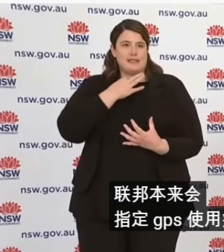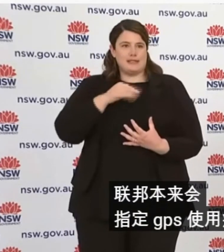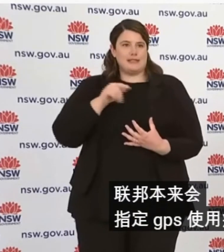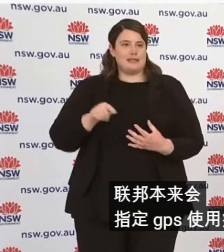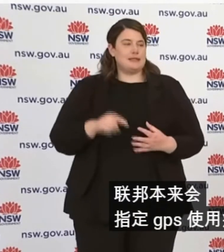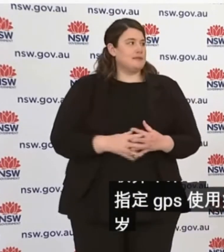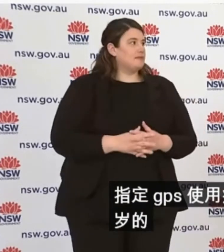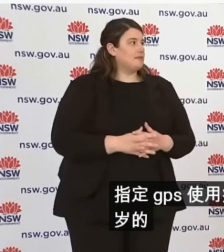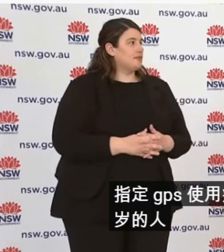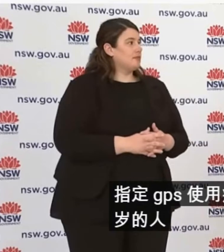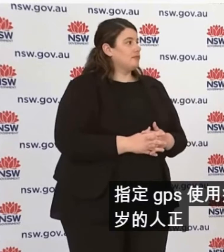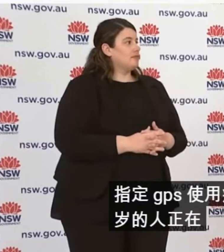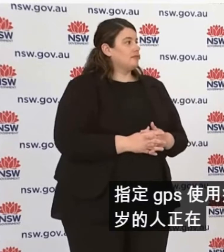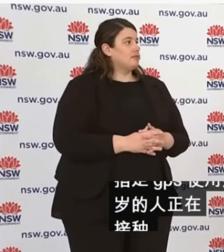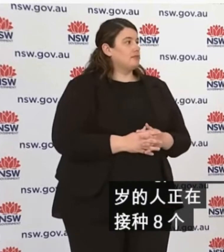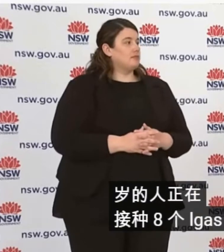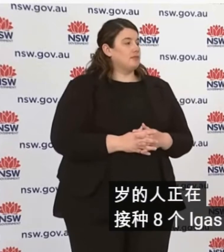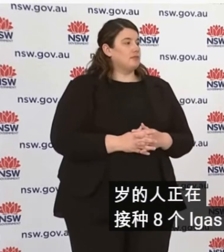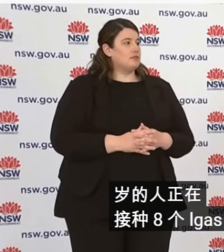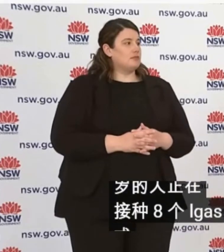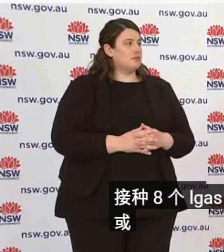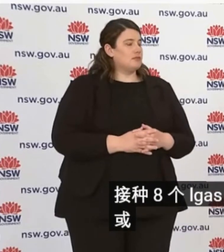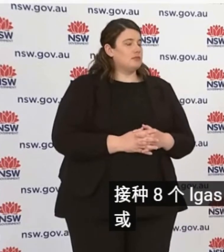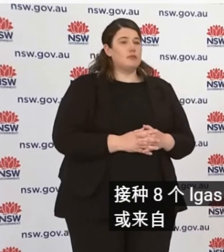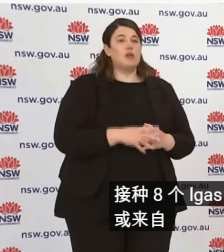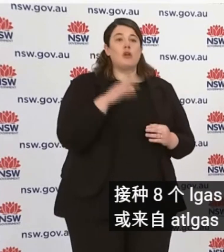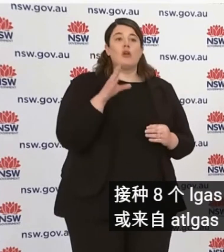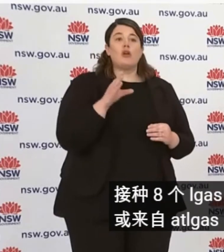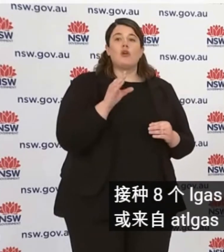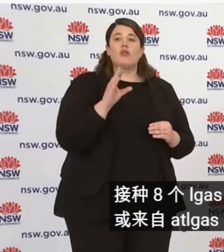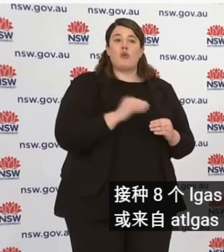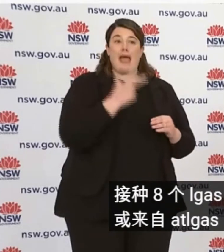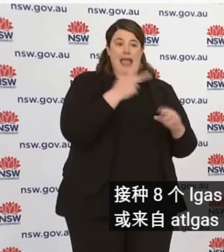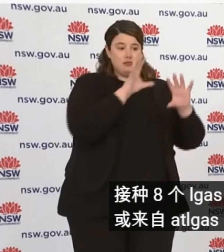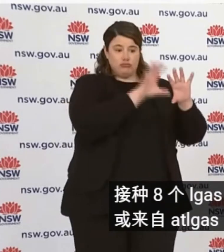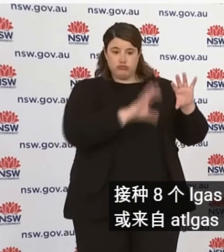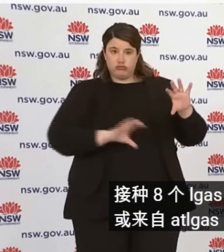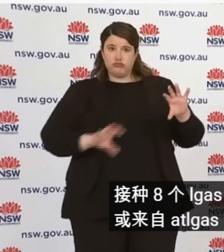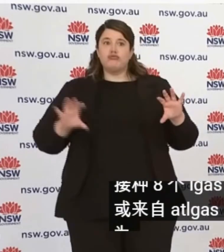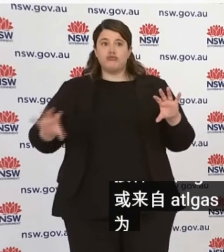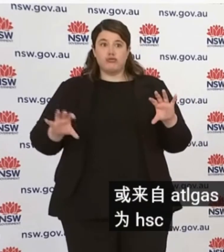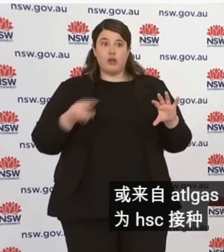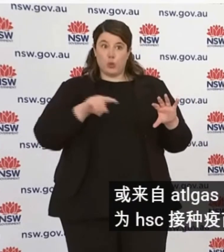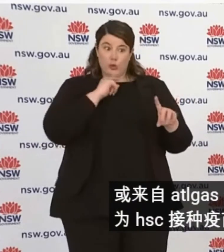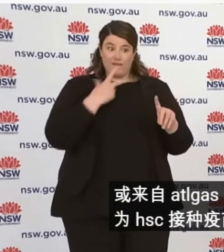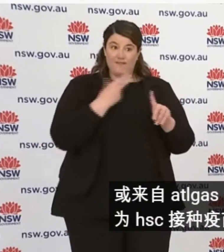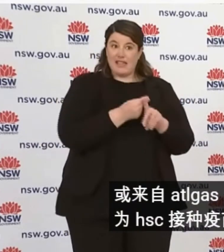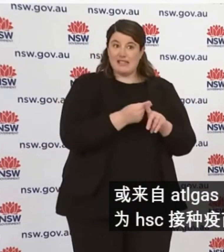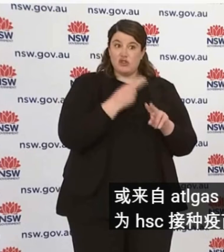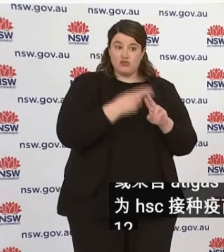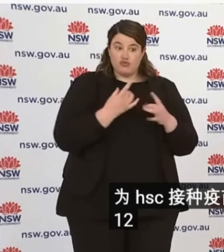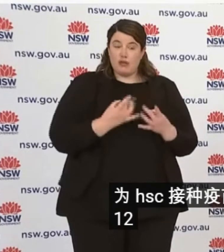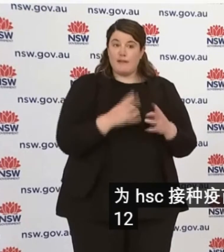using the vaccines. The 18-year-olds that are getting vaccinated in the 8 LGAs? Oh, from the 8 LGAs? Yes, getting vaccinations for the